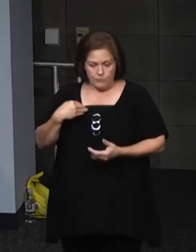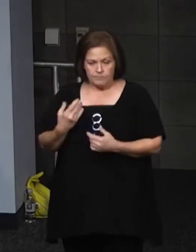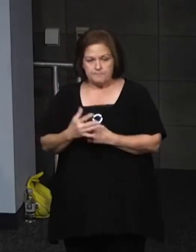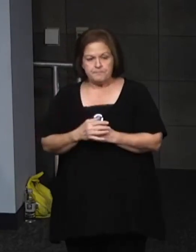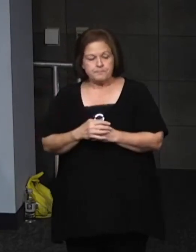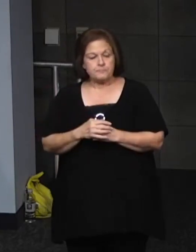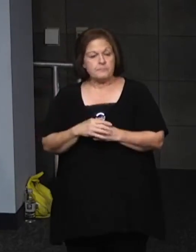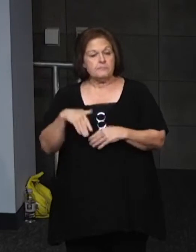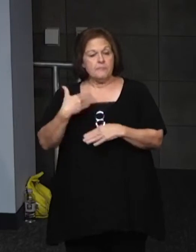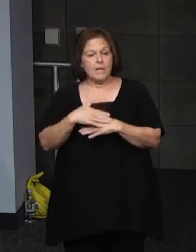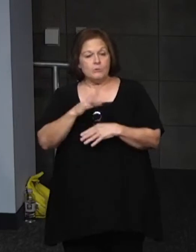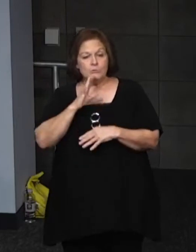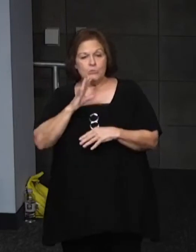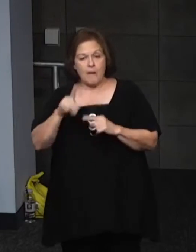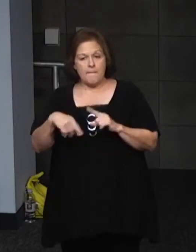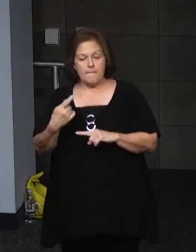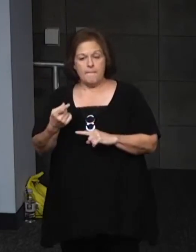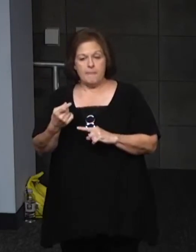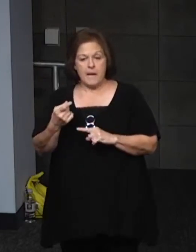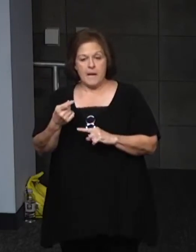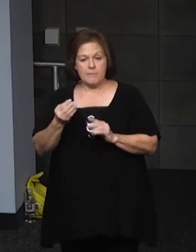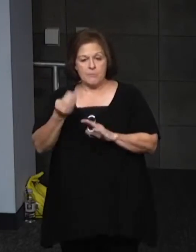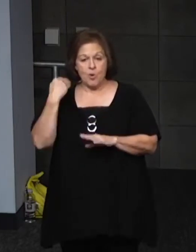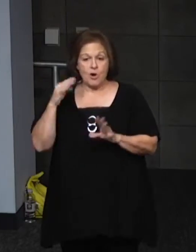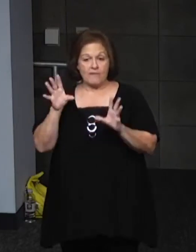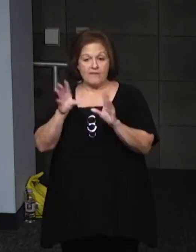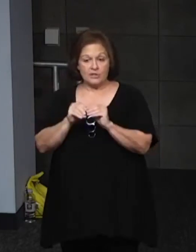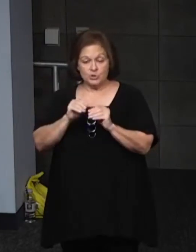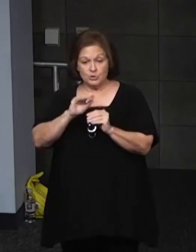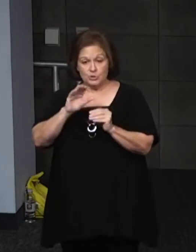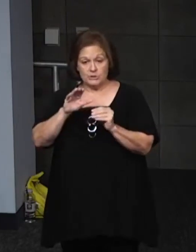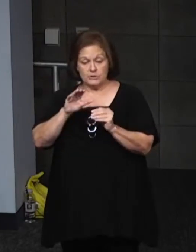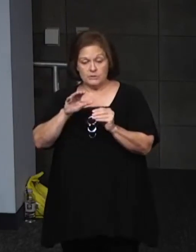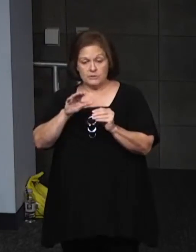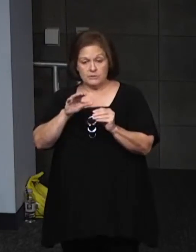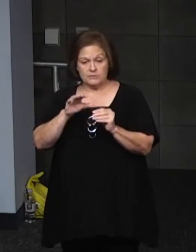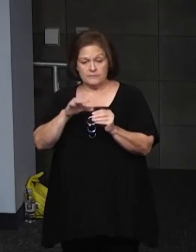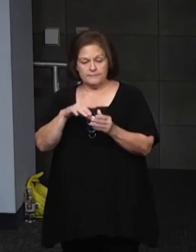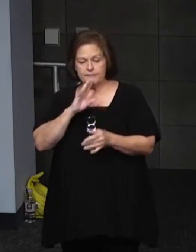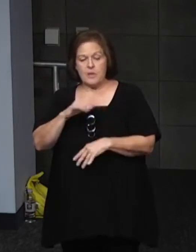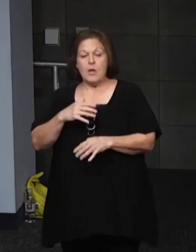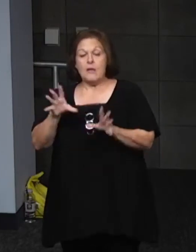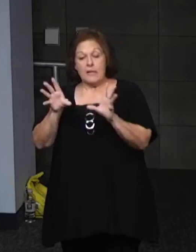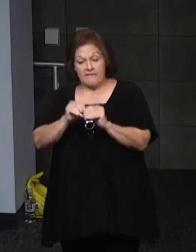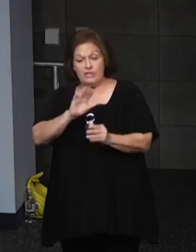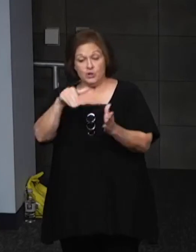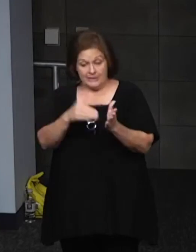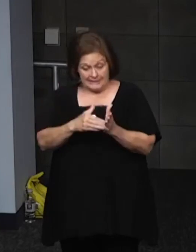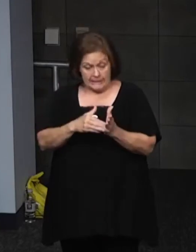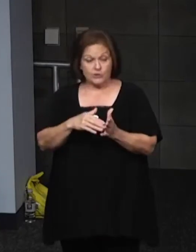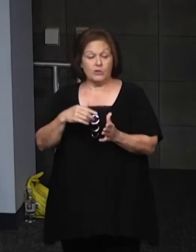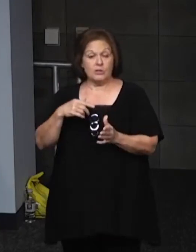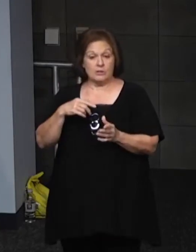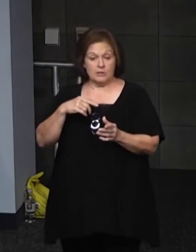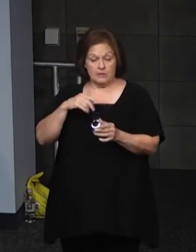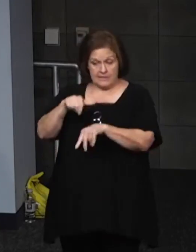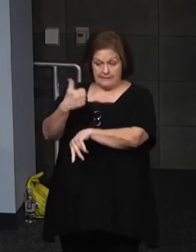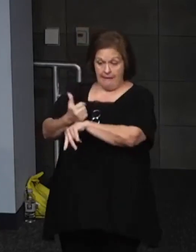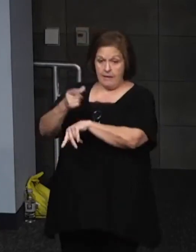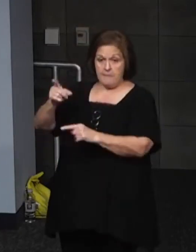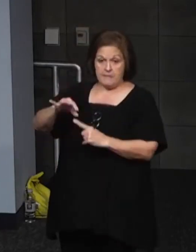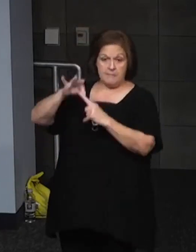Next, I want to talk a little bit about the Memorial Convention Center in New Orleans. As Parish President mentioned, it was set up as a medical special needs